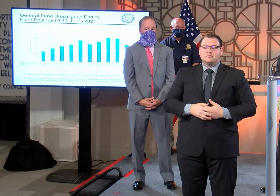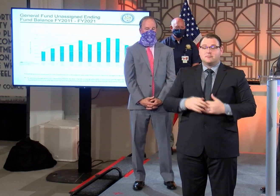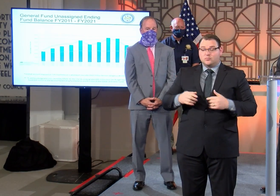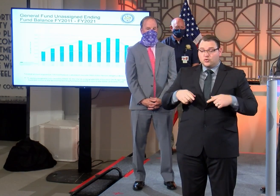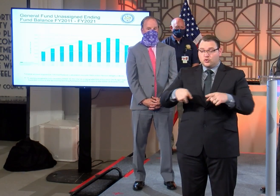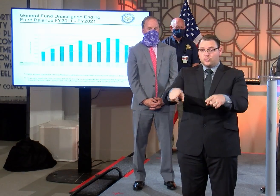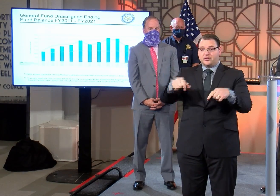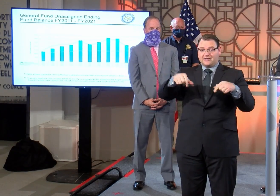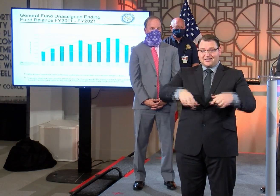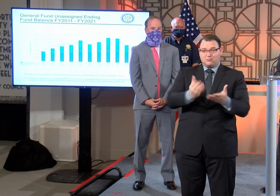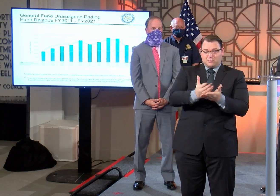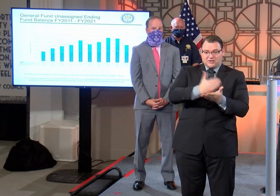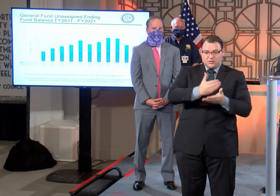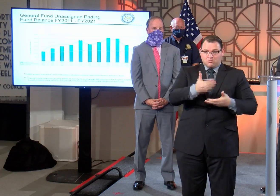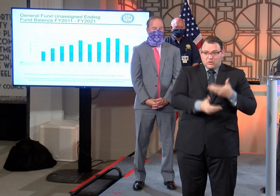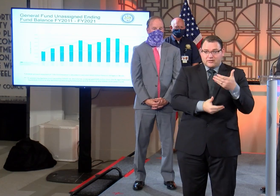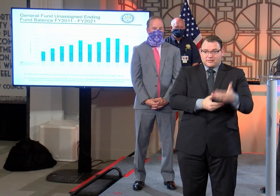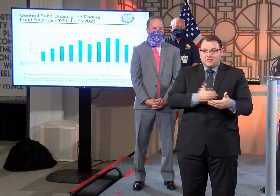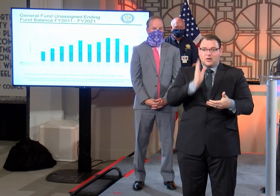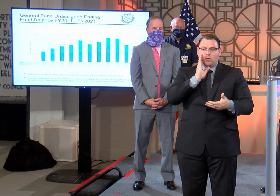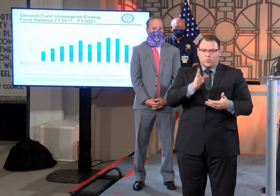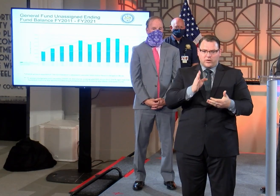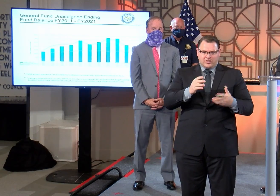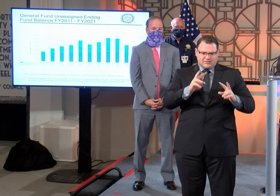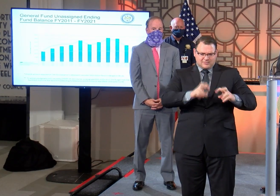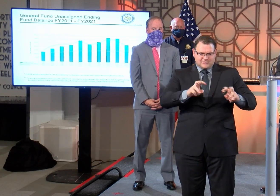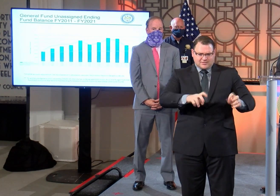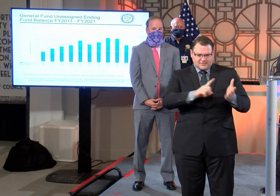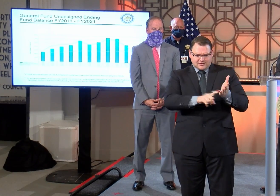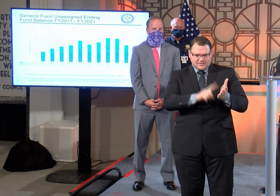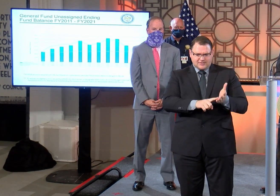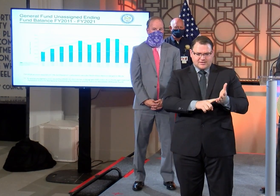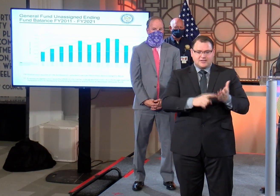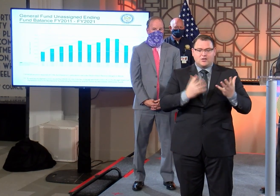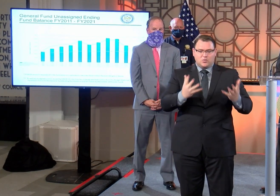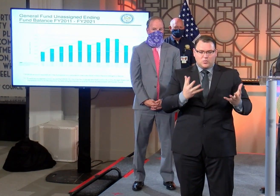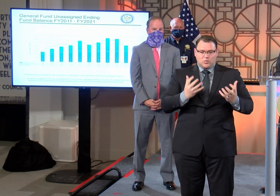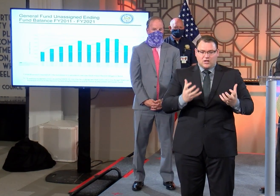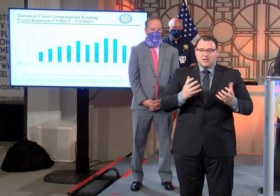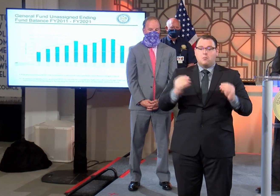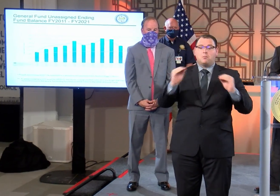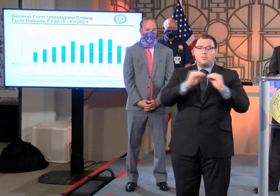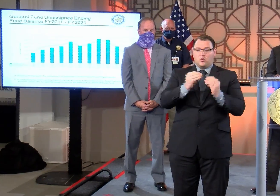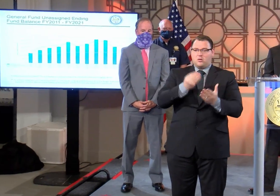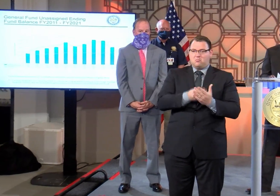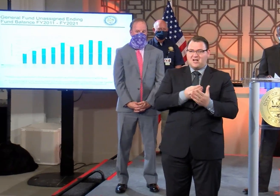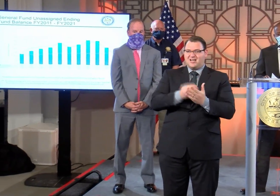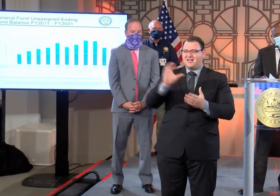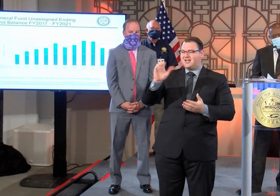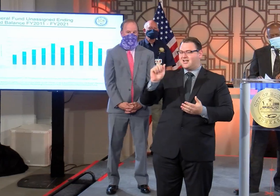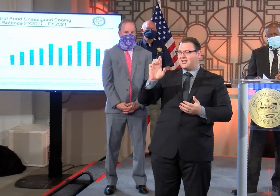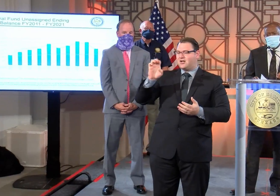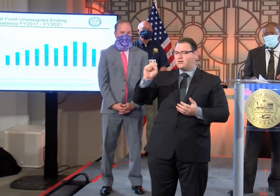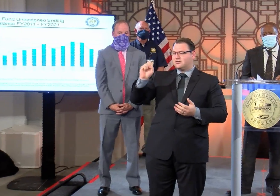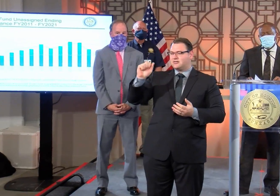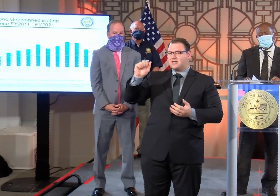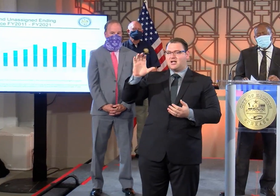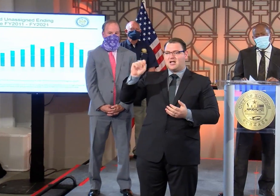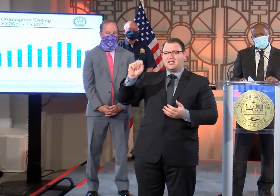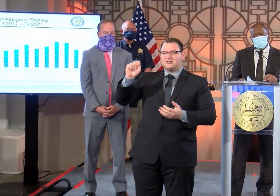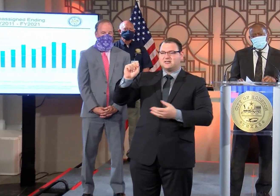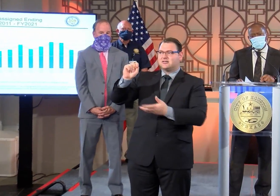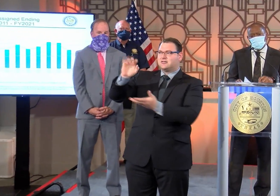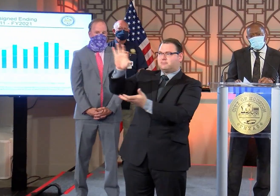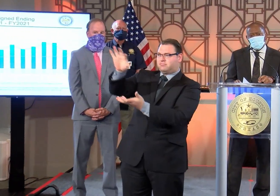to see whether or not additional dollars can be drawn from the CARES Act, not to cover revenue losses,